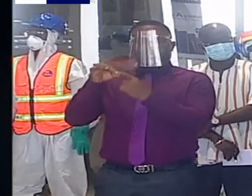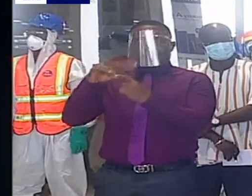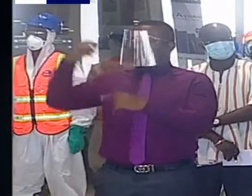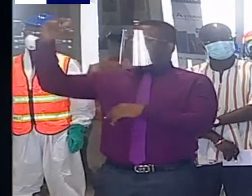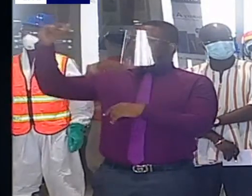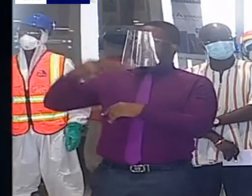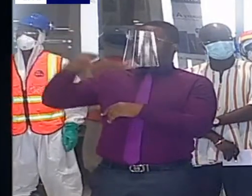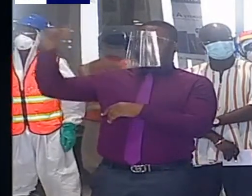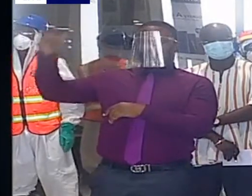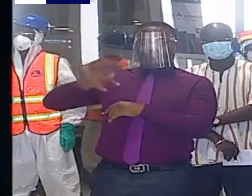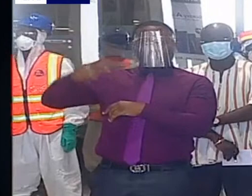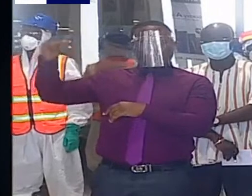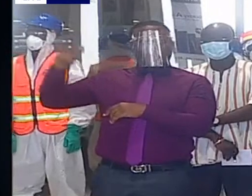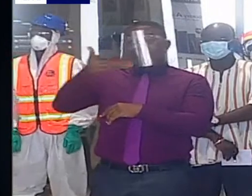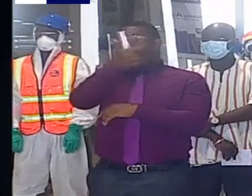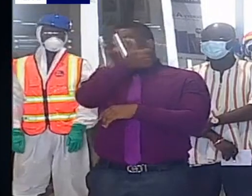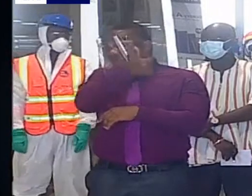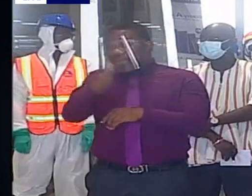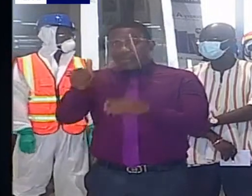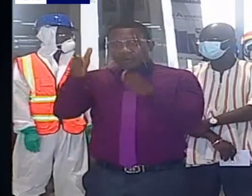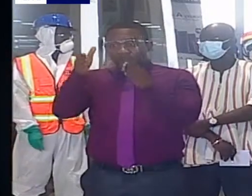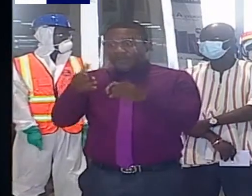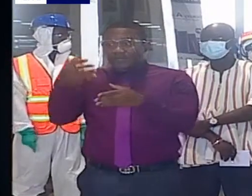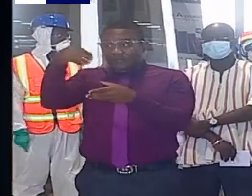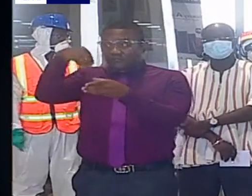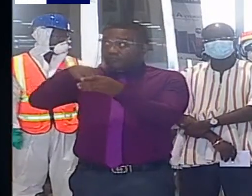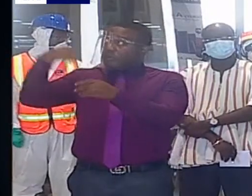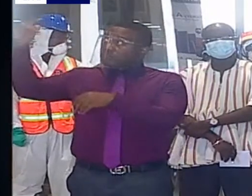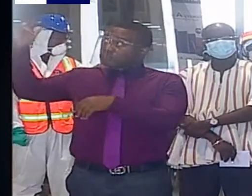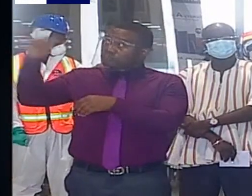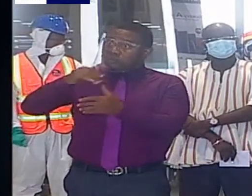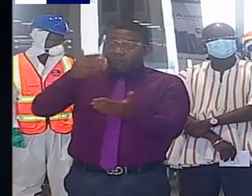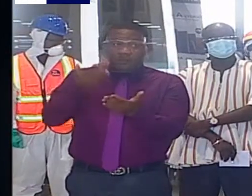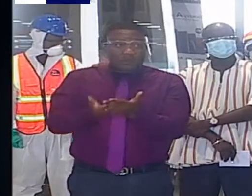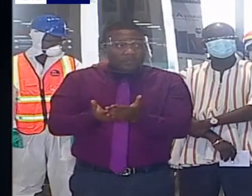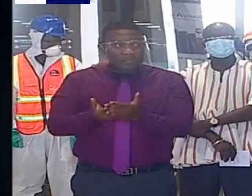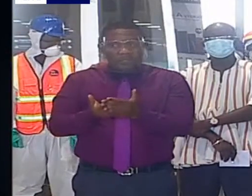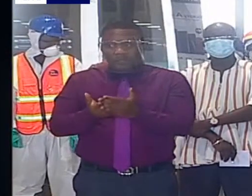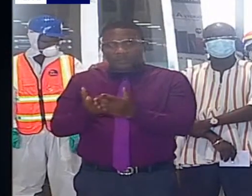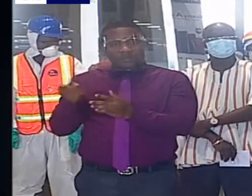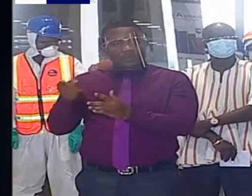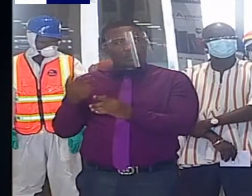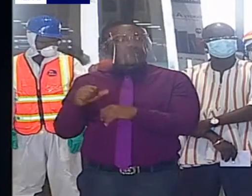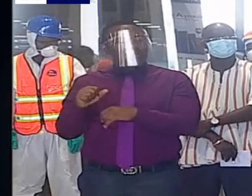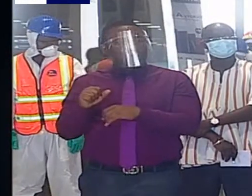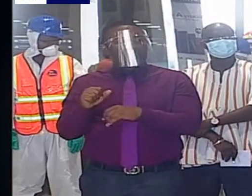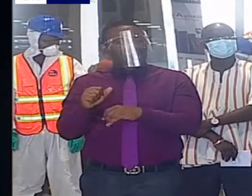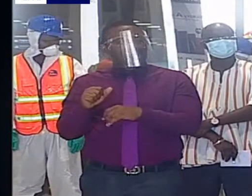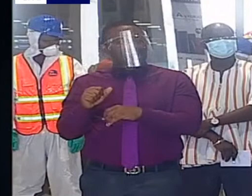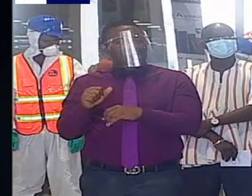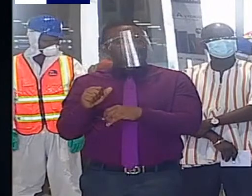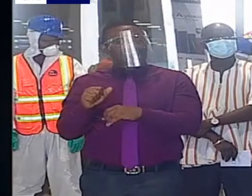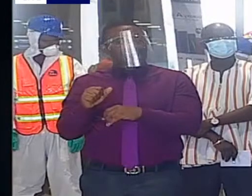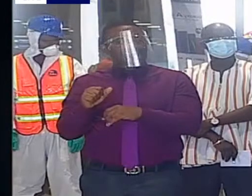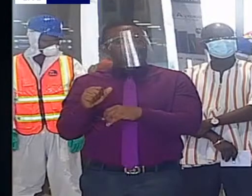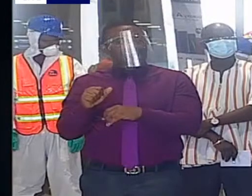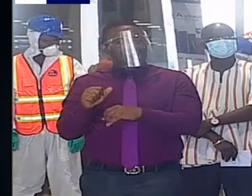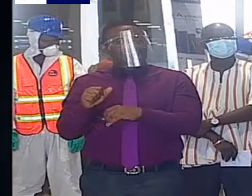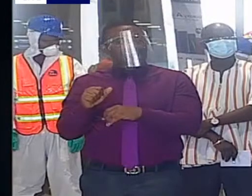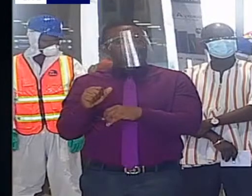Ghana. Any passenger who got on board actually paid for 2 weeks of hotel bills before